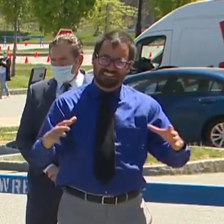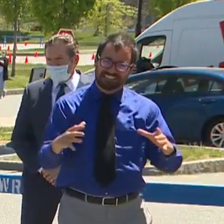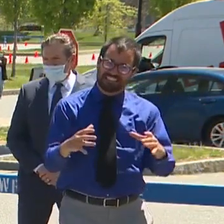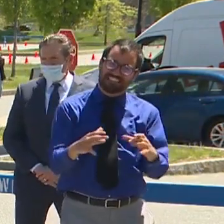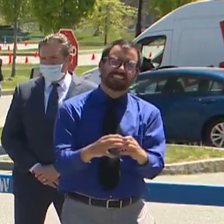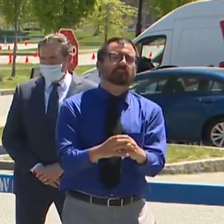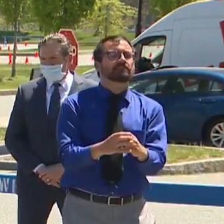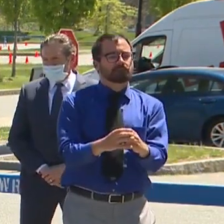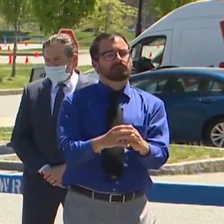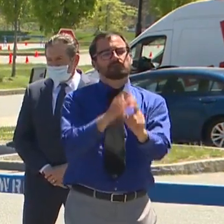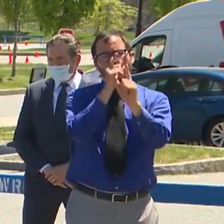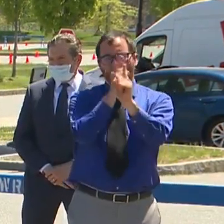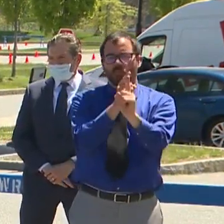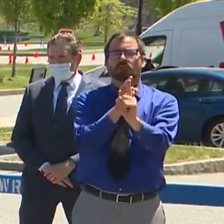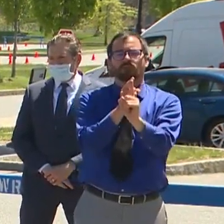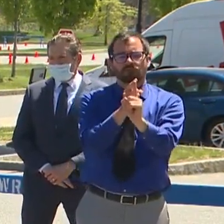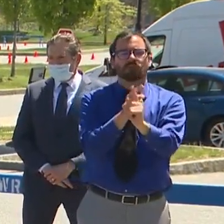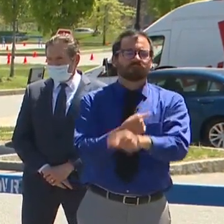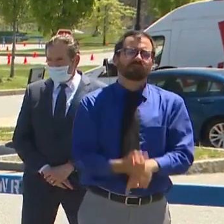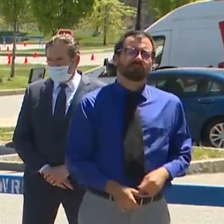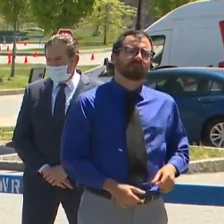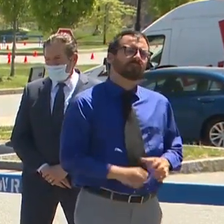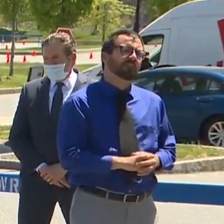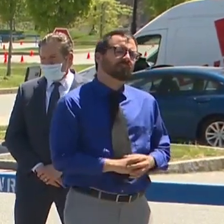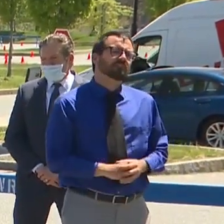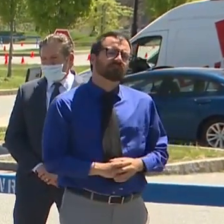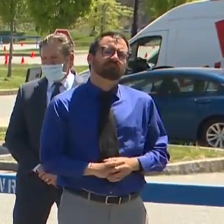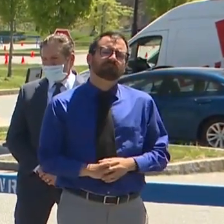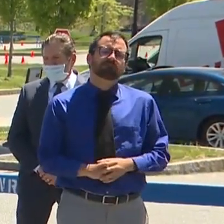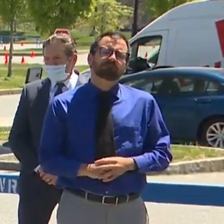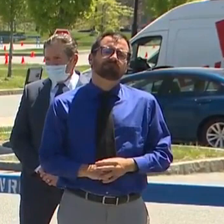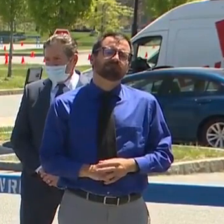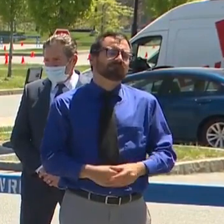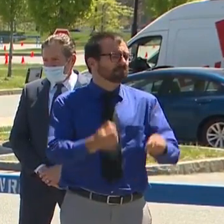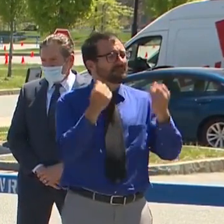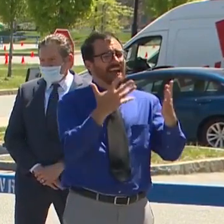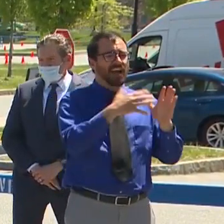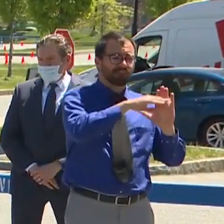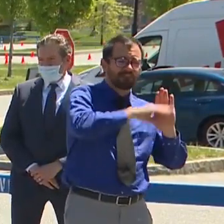masks and face coverings, personal hygiene, and social distancing.